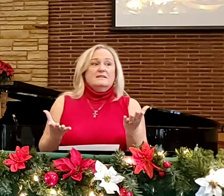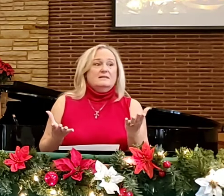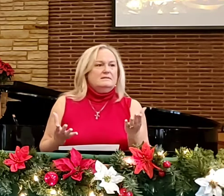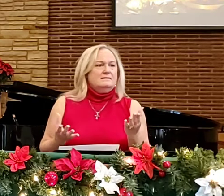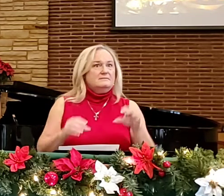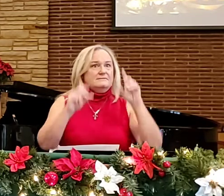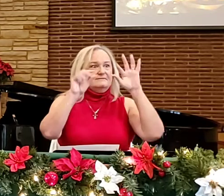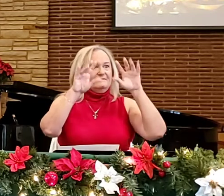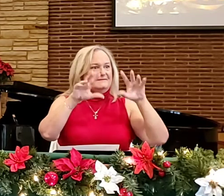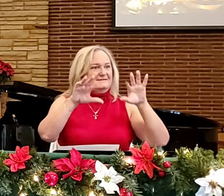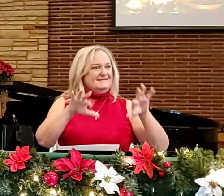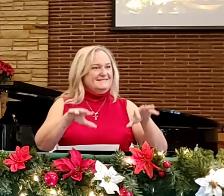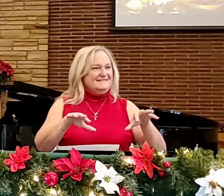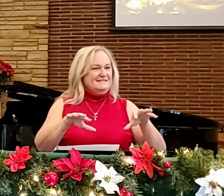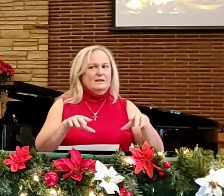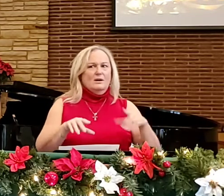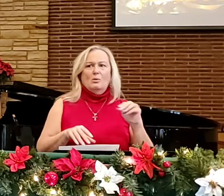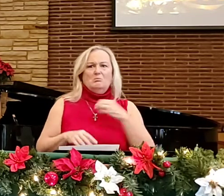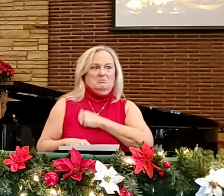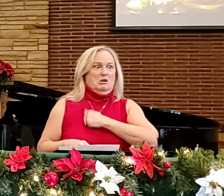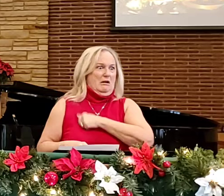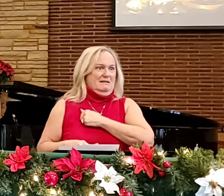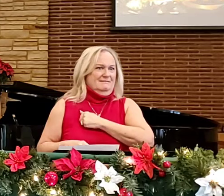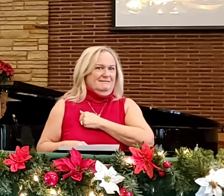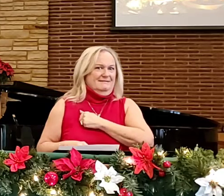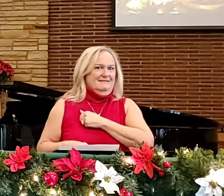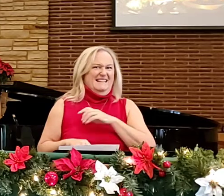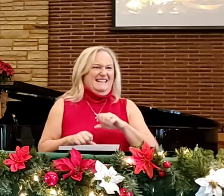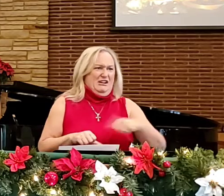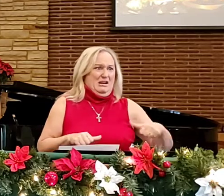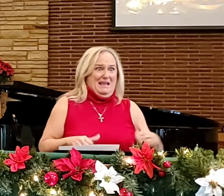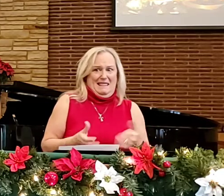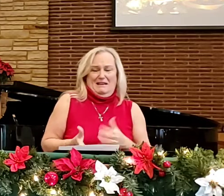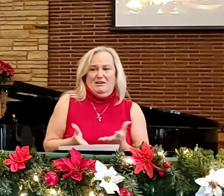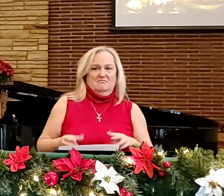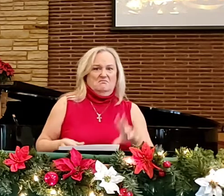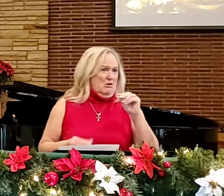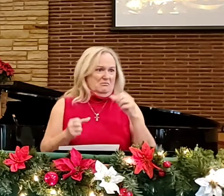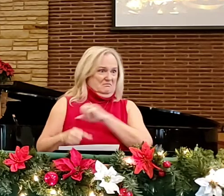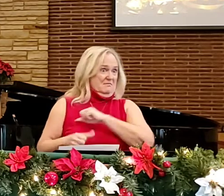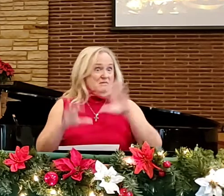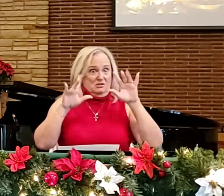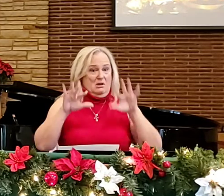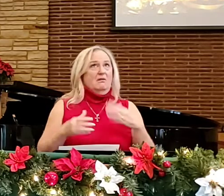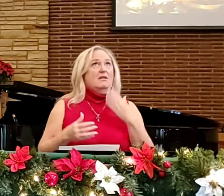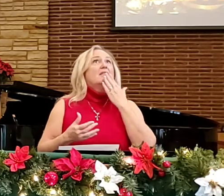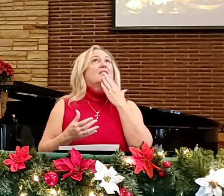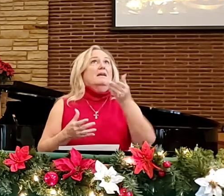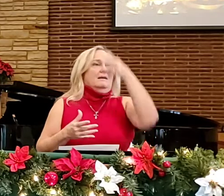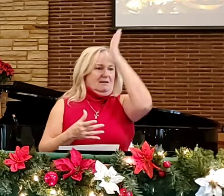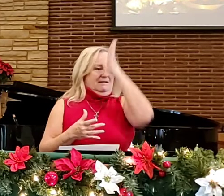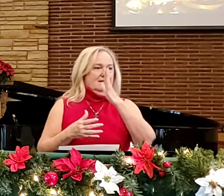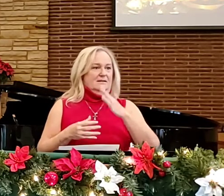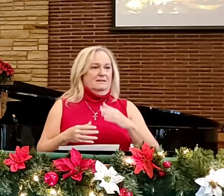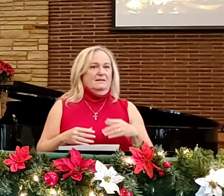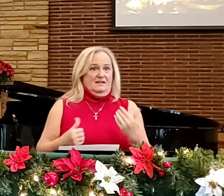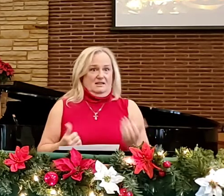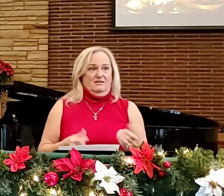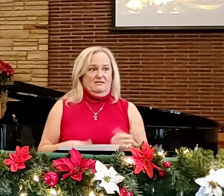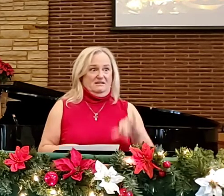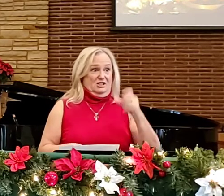The snow? Oh, sorry. Got carried away there. No snow, thank God. At least here in good